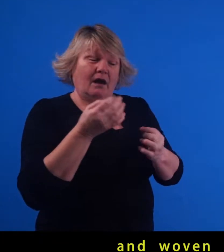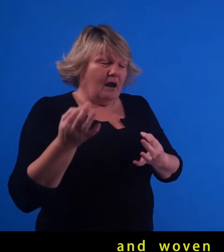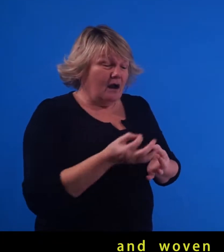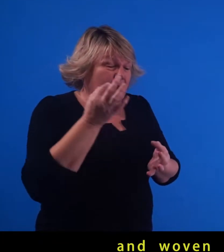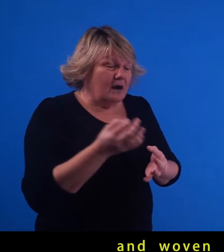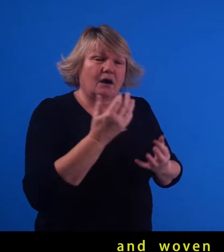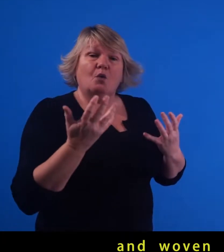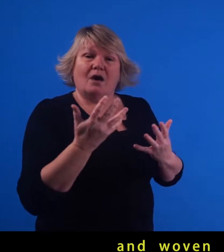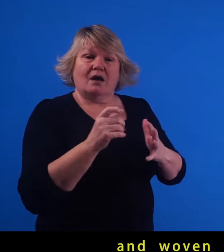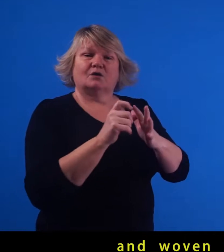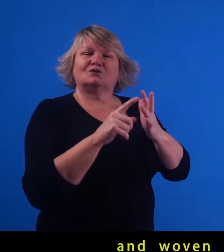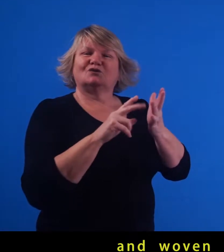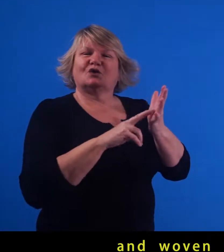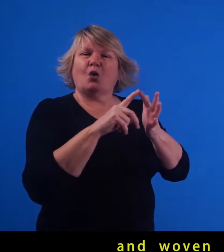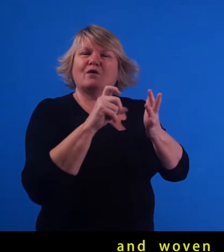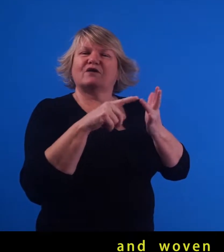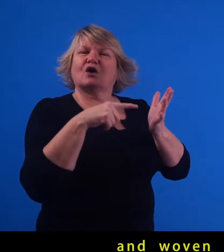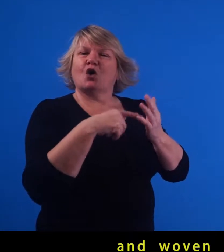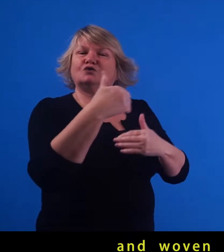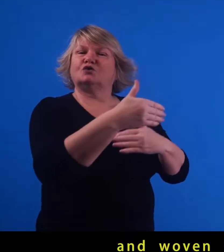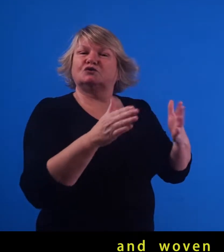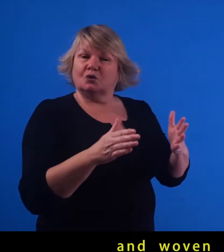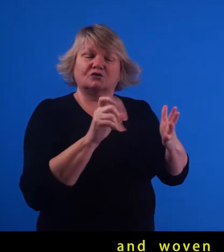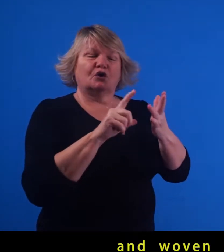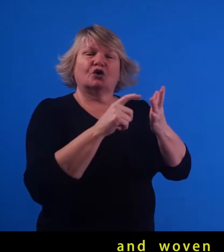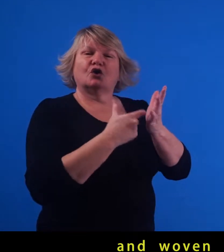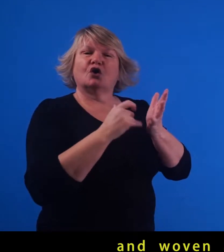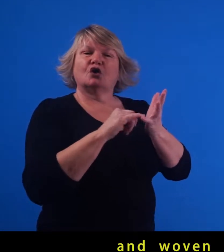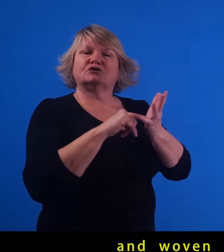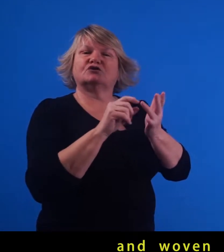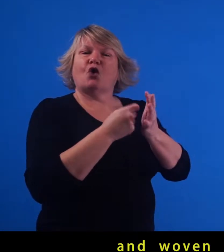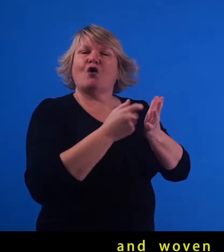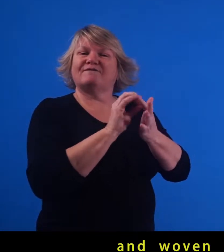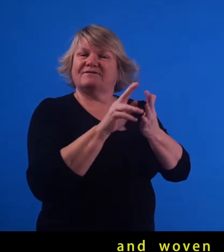and woven at Dovecot Studios, Corstorphine,